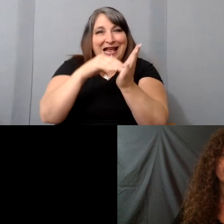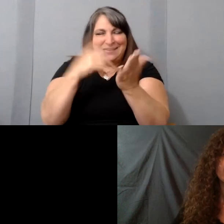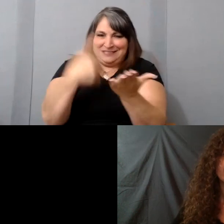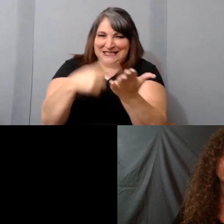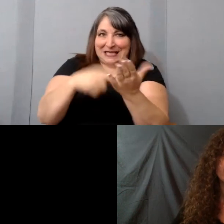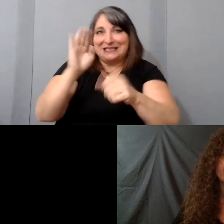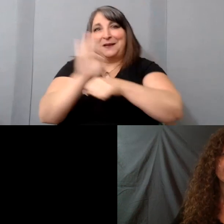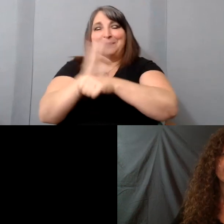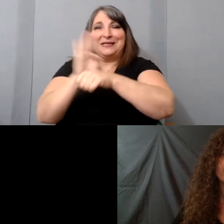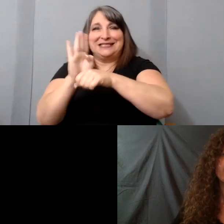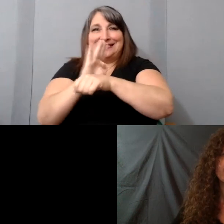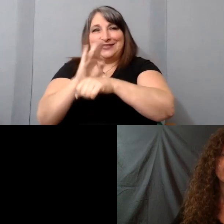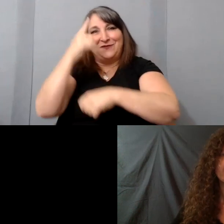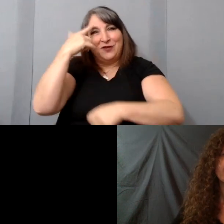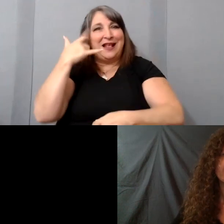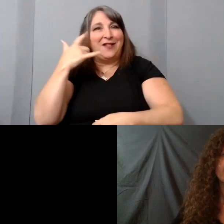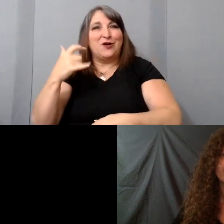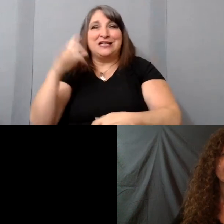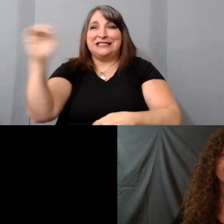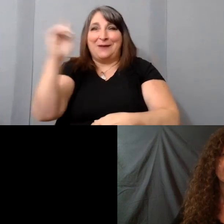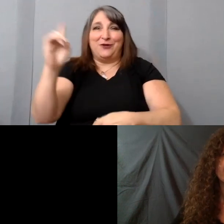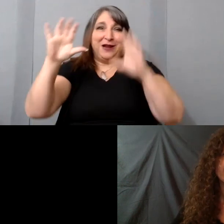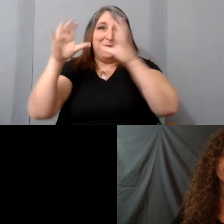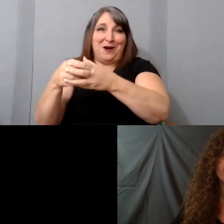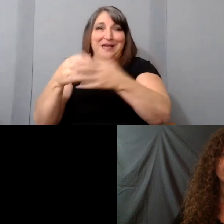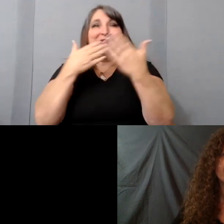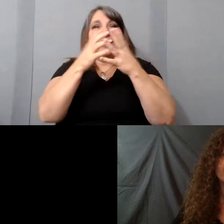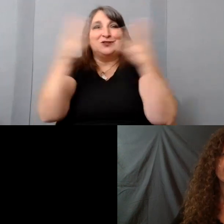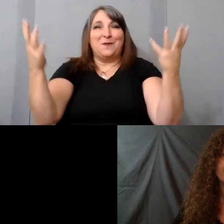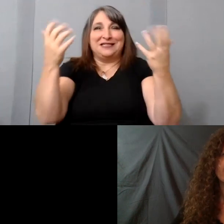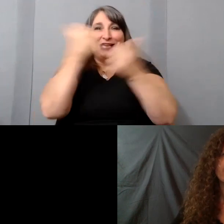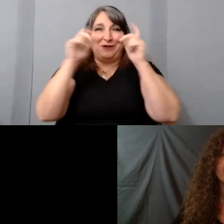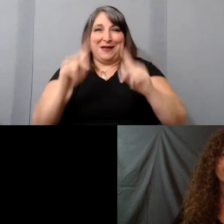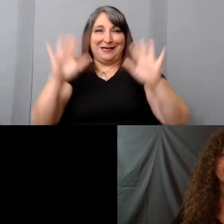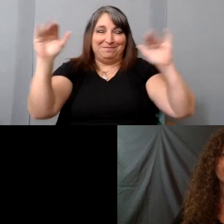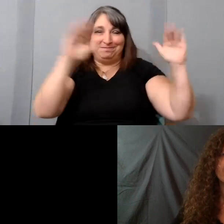business of the California Democratic Party. Thanks so much, everybody.